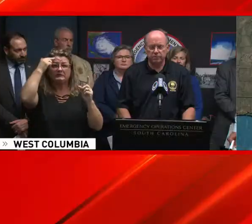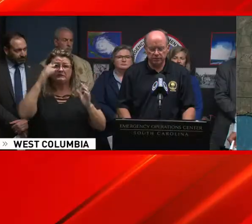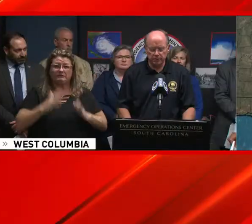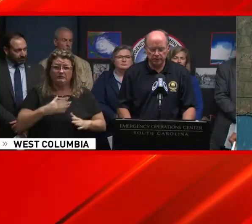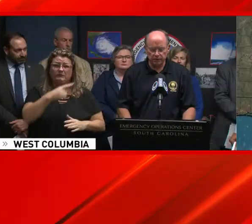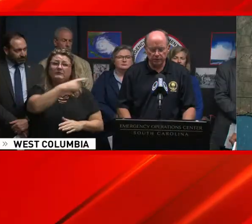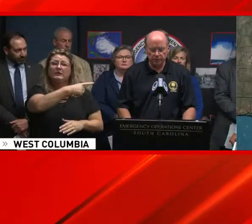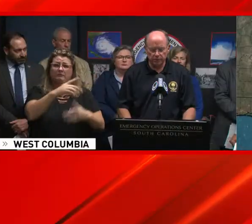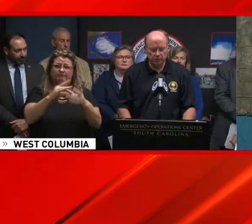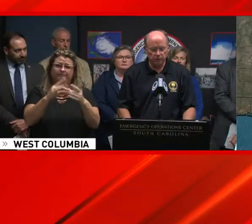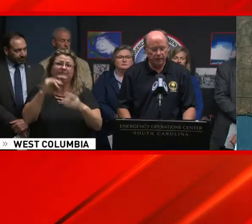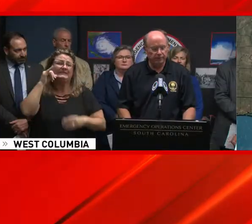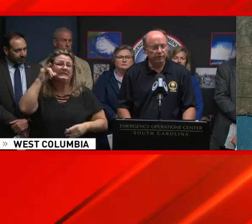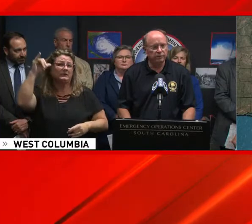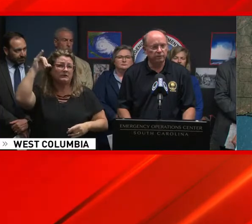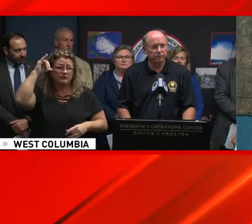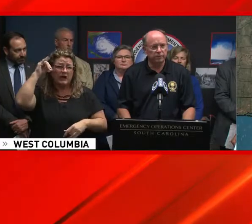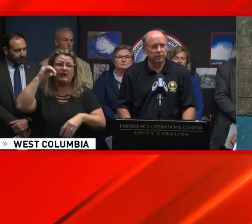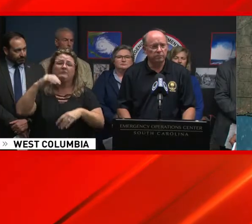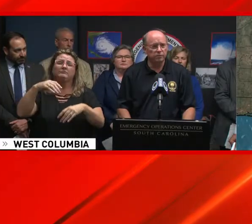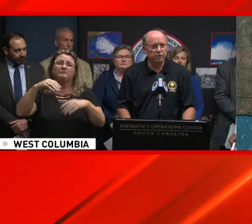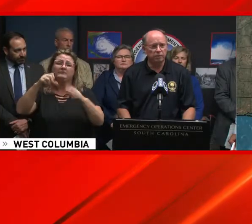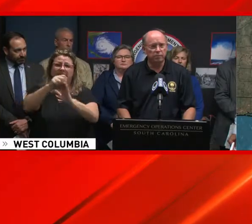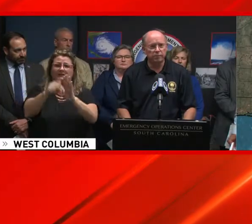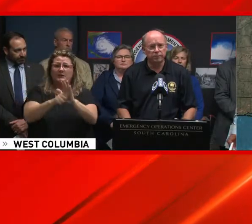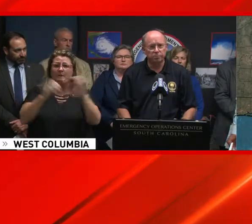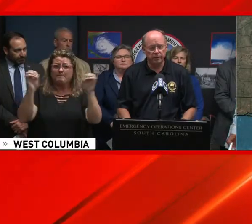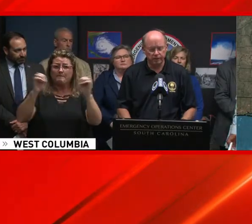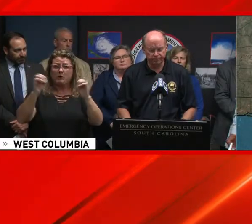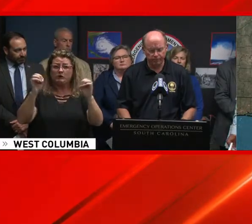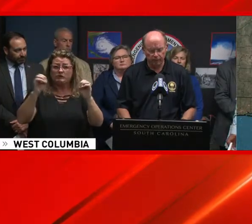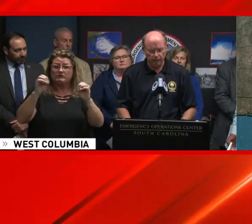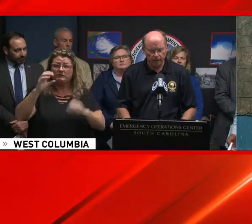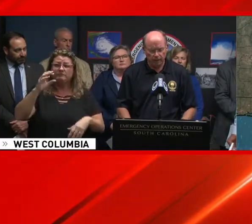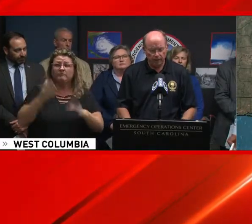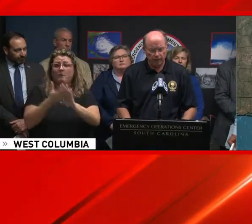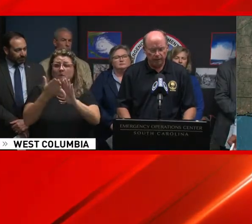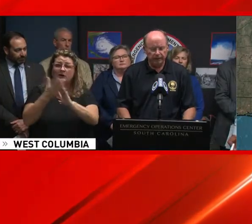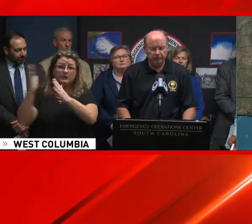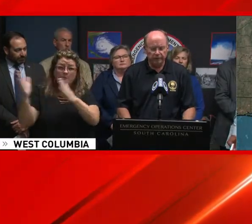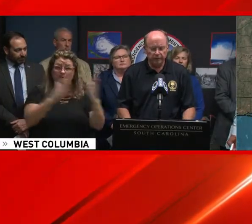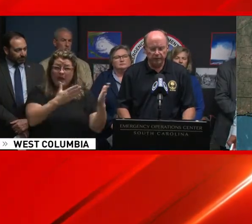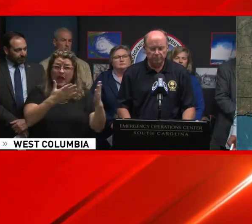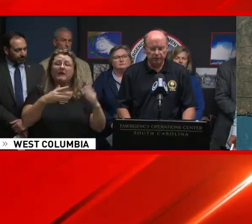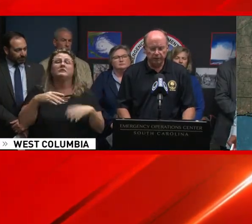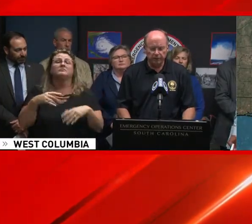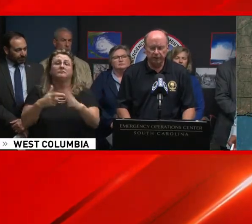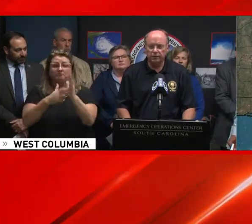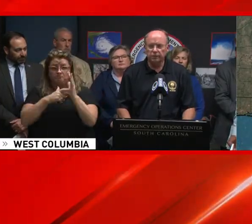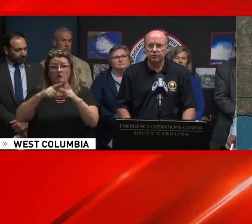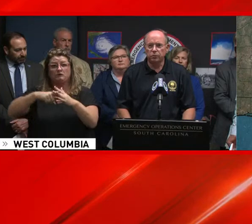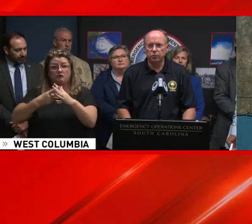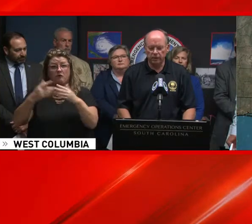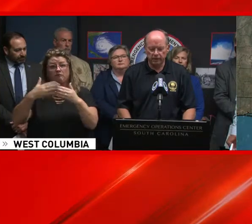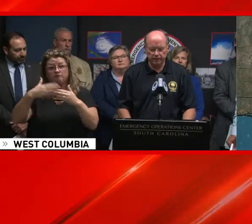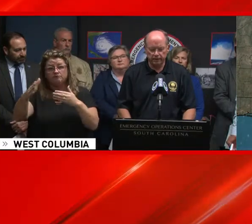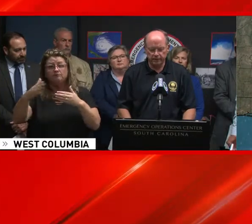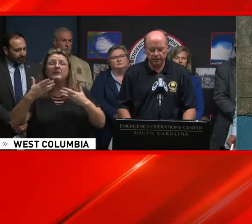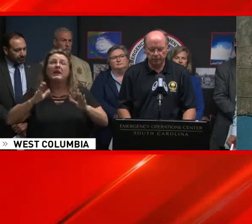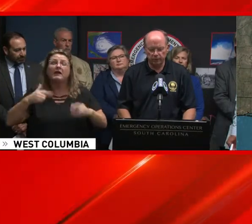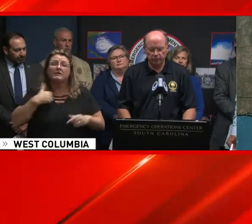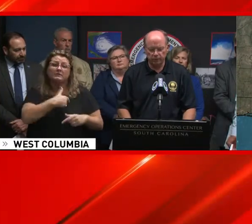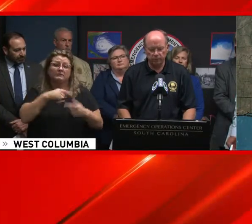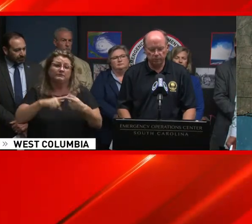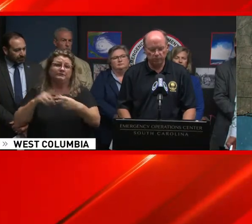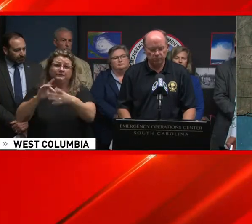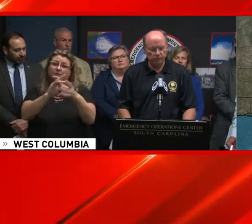state of emergency yesterday, which included activation of the State Emergency Operations Plan. Activation of that plan allows us to coordinate